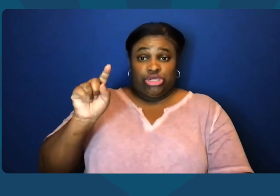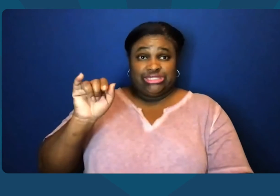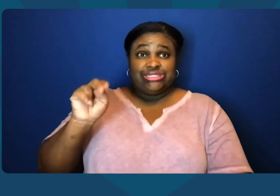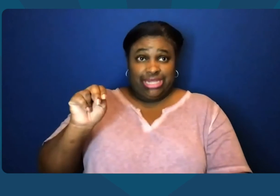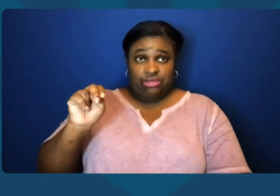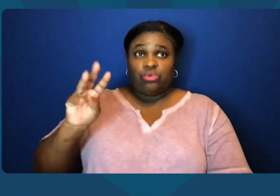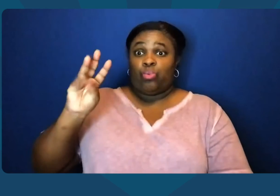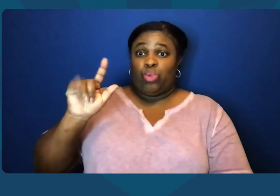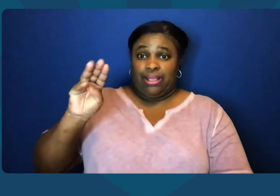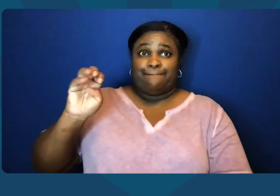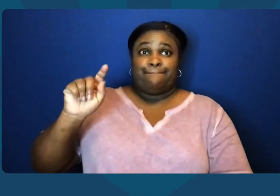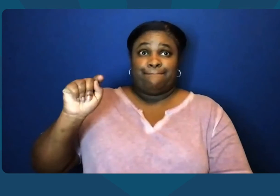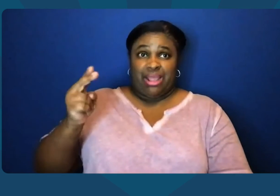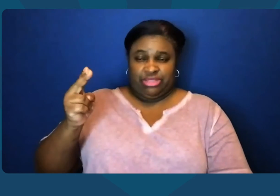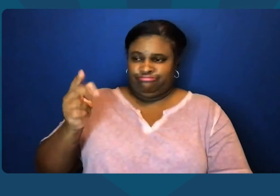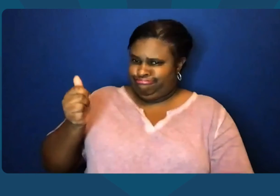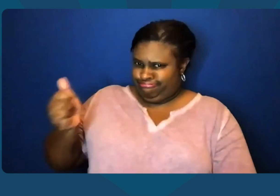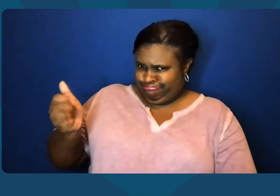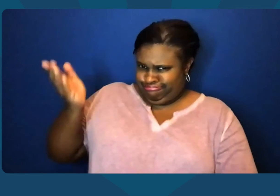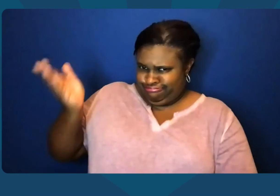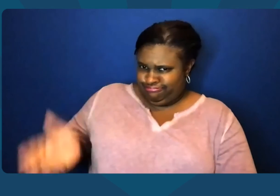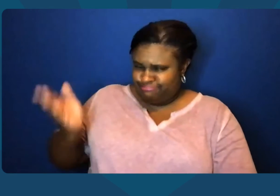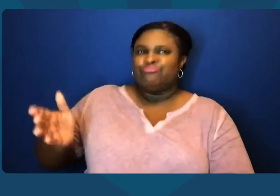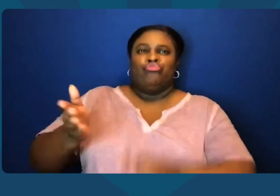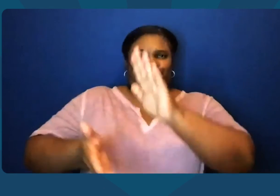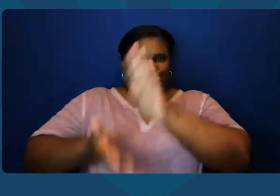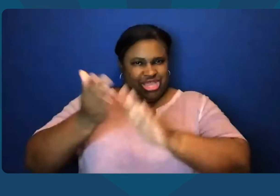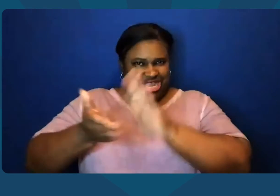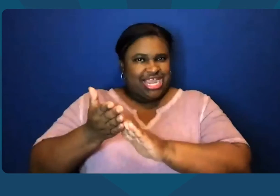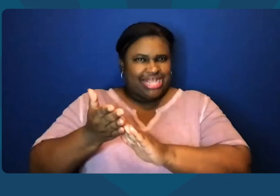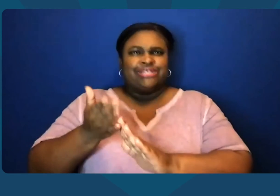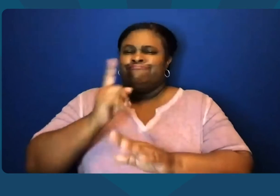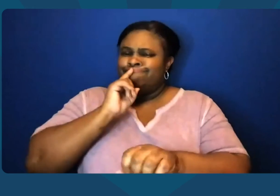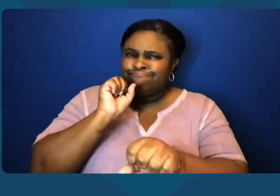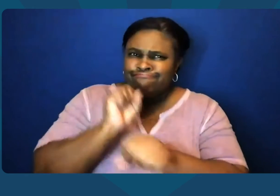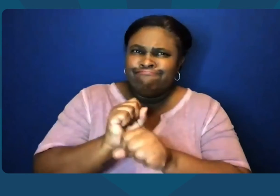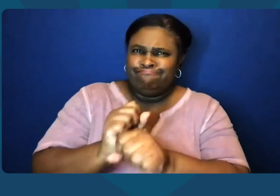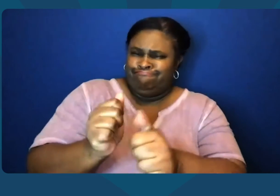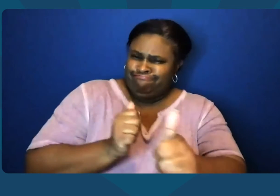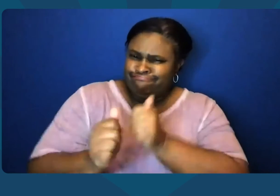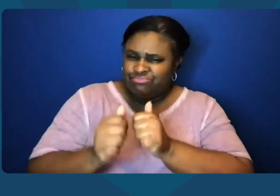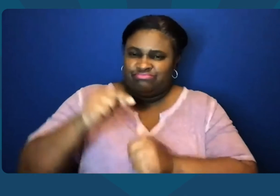Justin Wilmoth is running to ensure a state that is friendly to business,